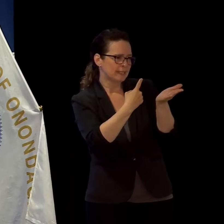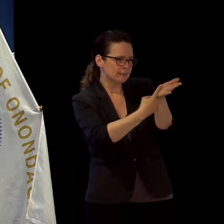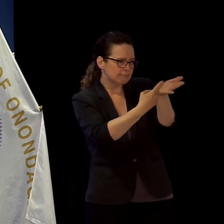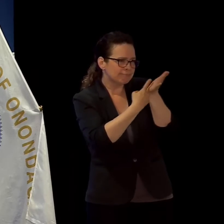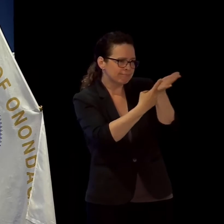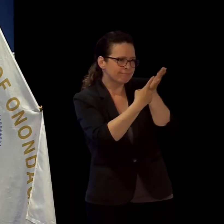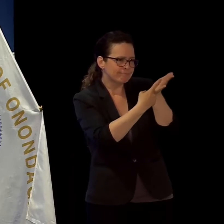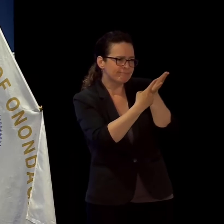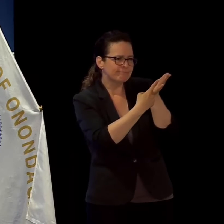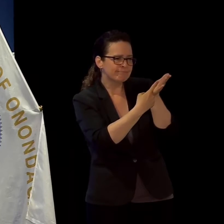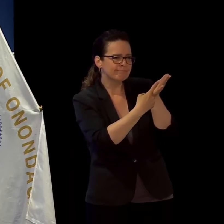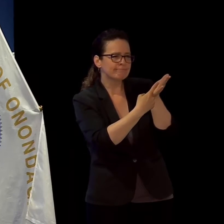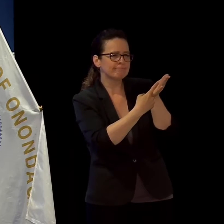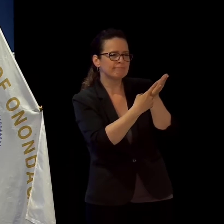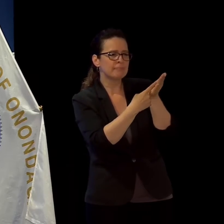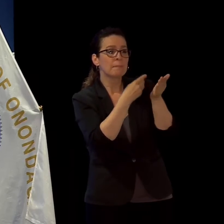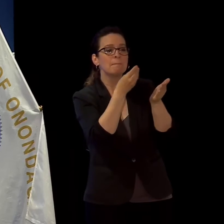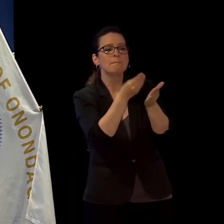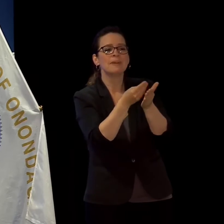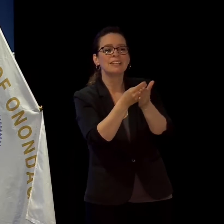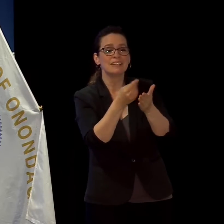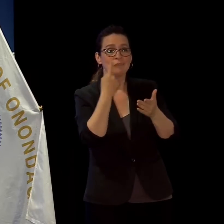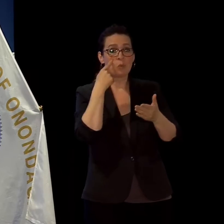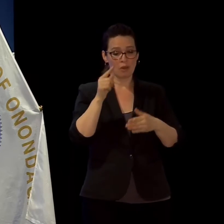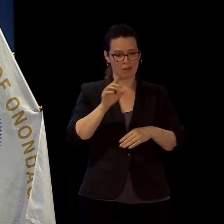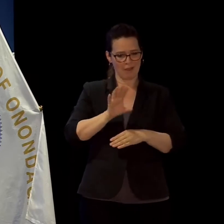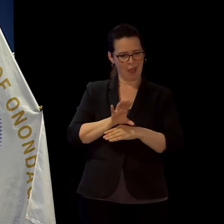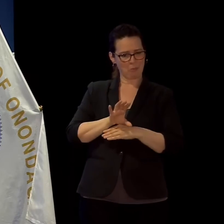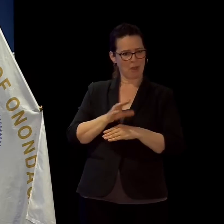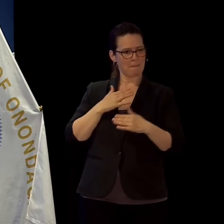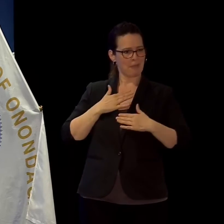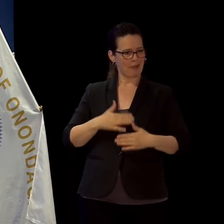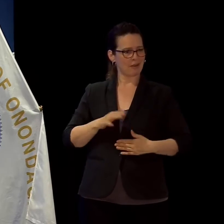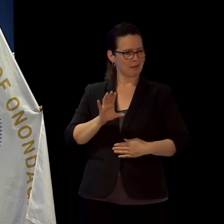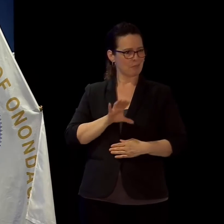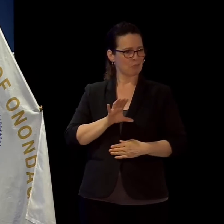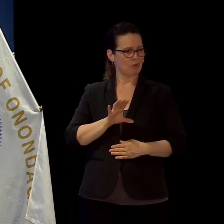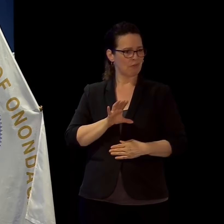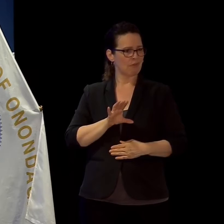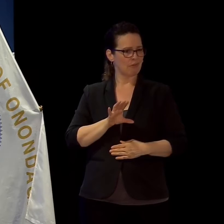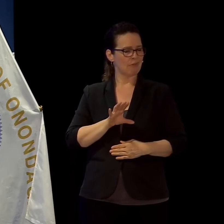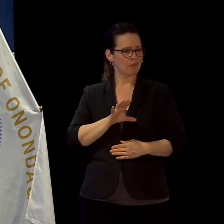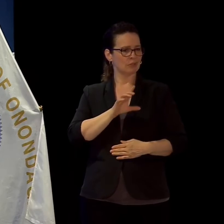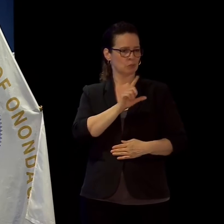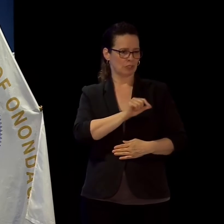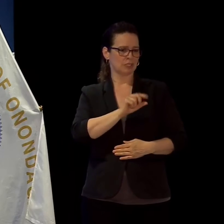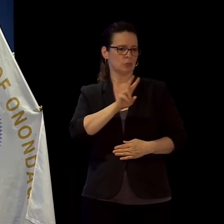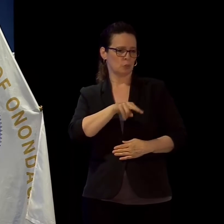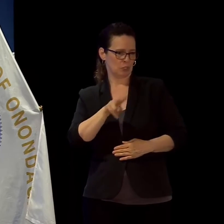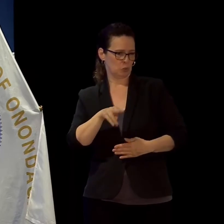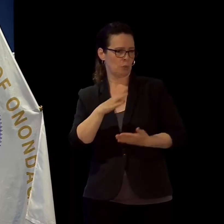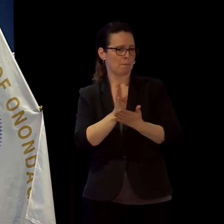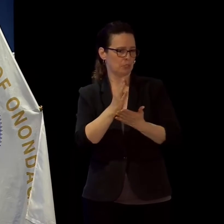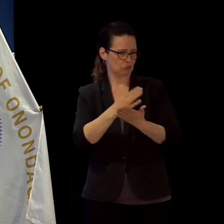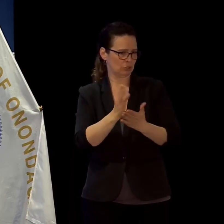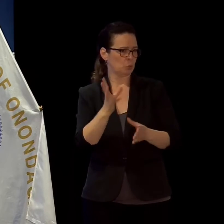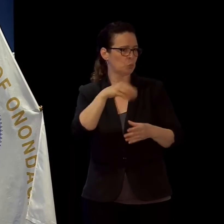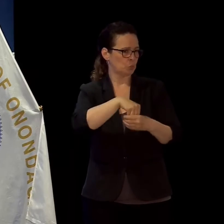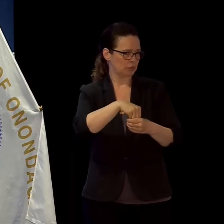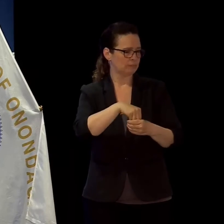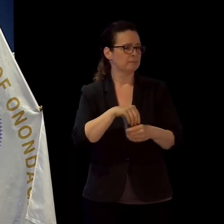put funding in for body cameras in my 2022 budget. Two, we're going to address the